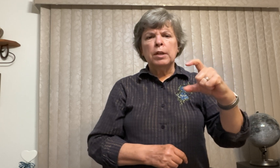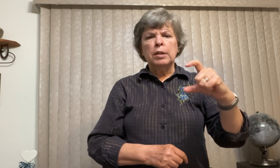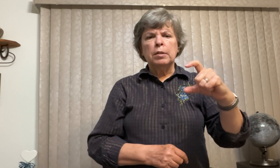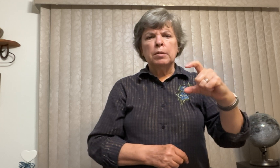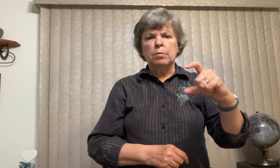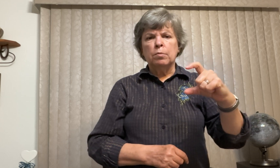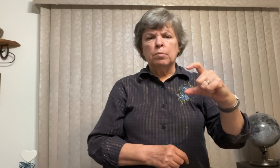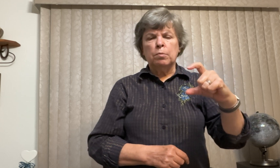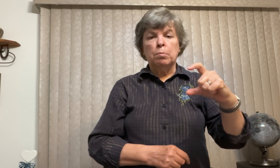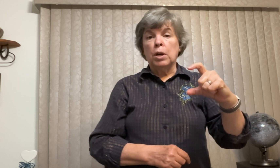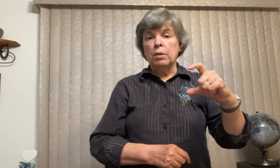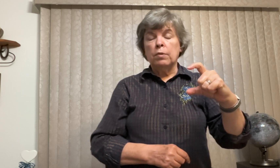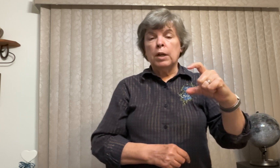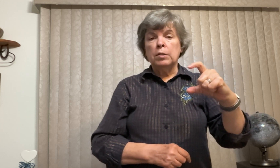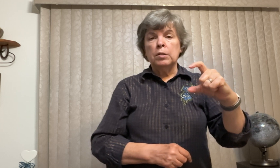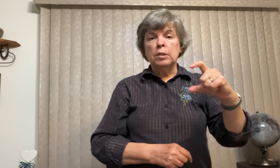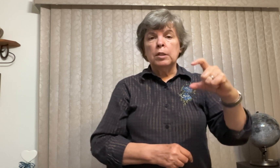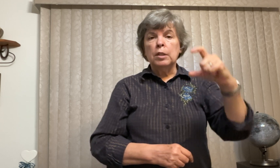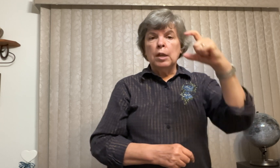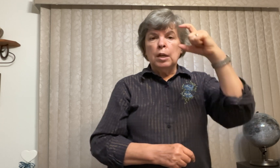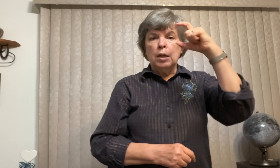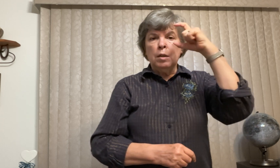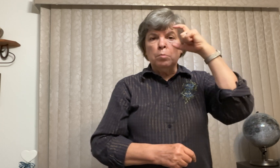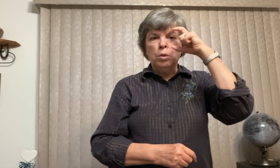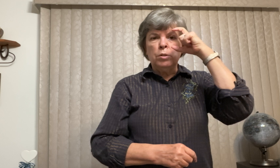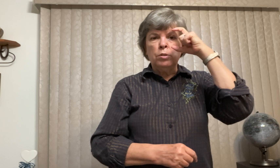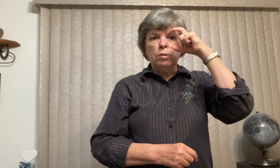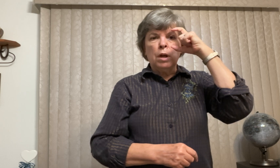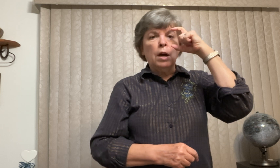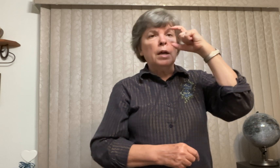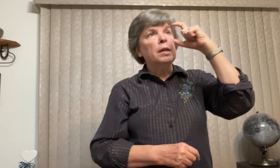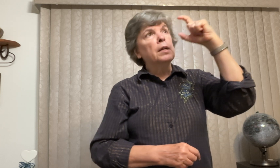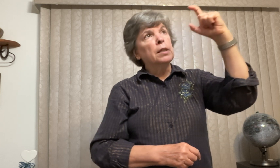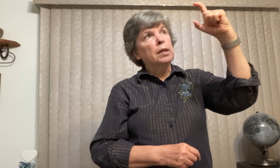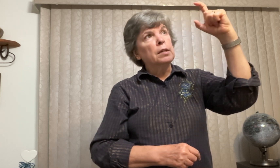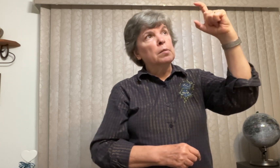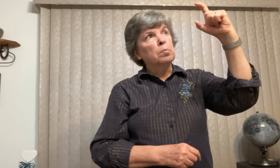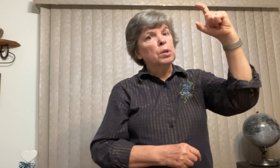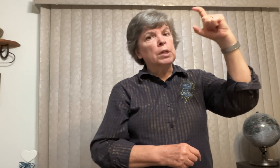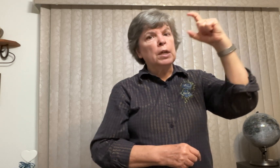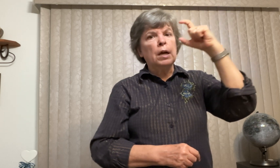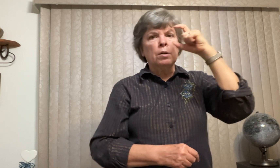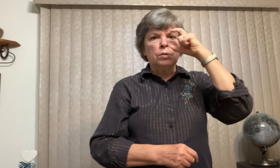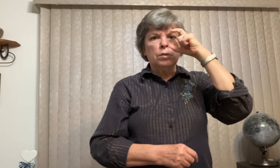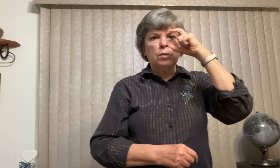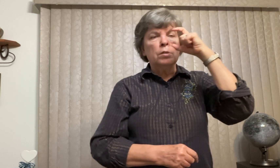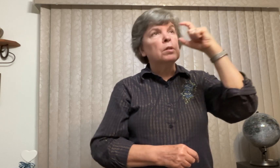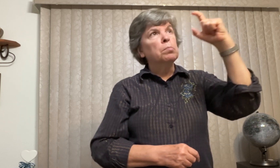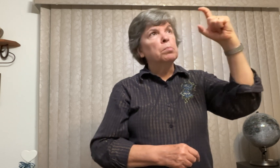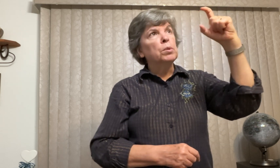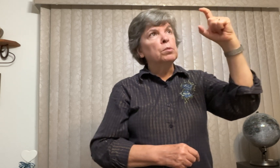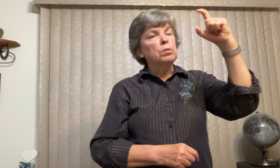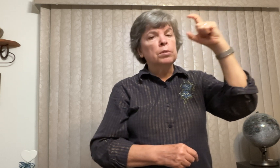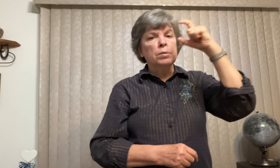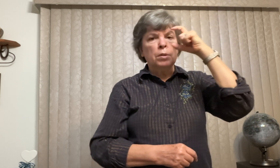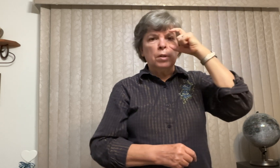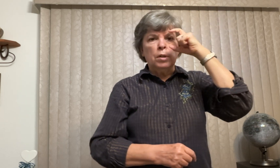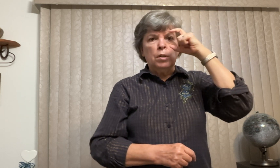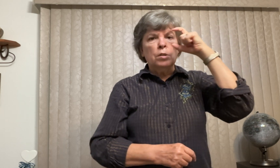a modified C and put it to your eye and then bring it out. Moon. So